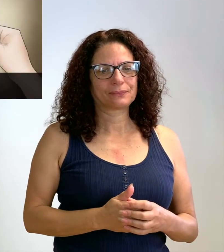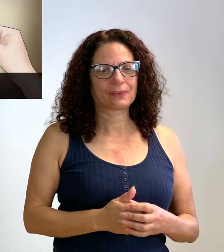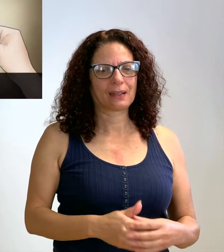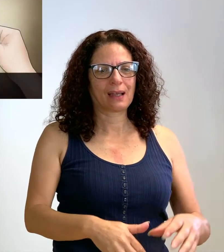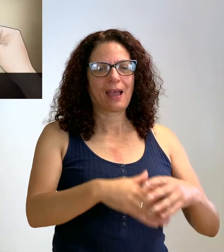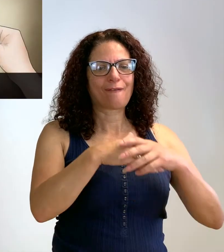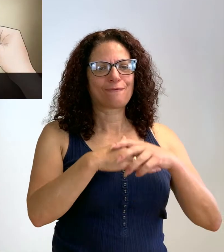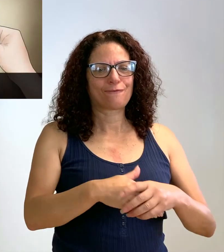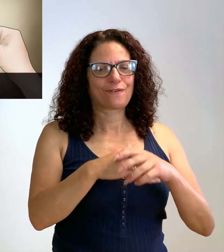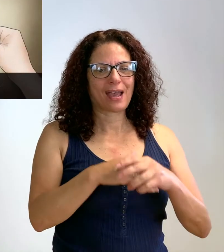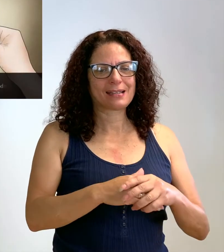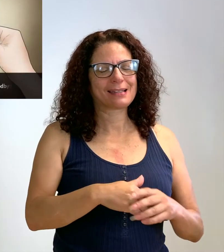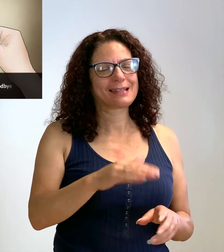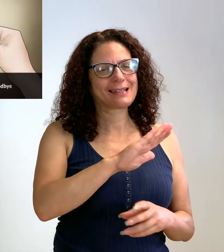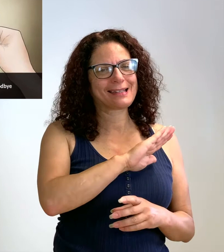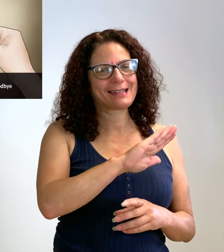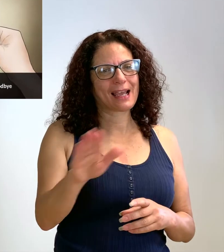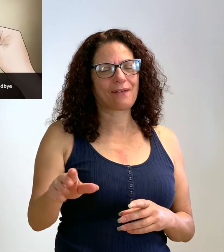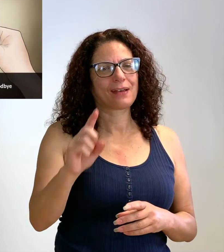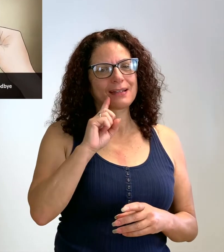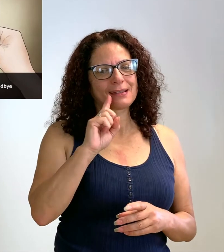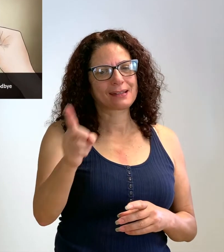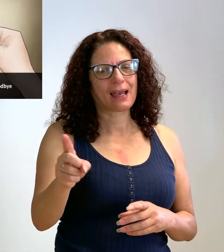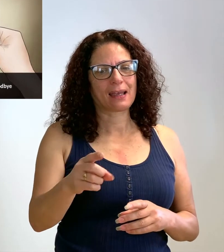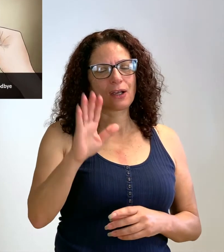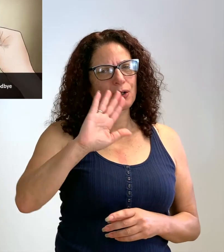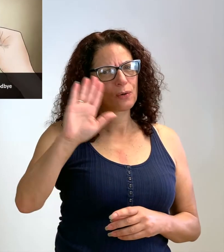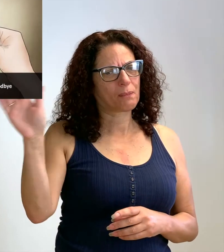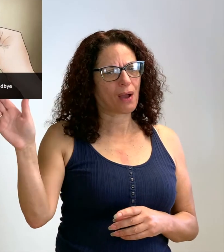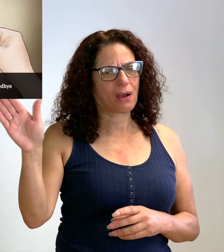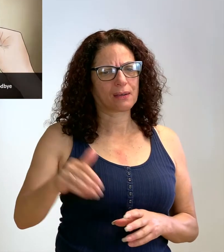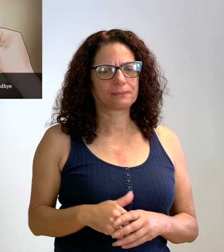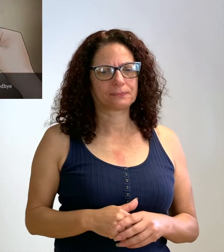Friends never say goodbye.